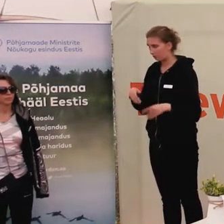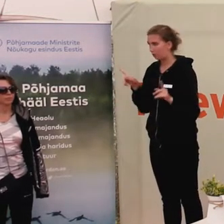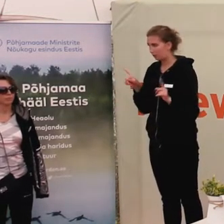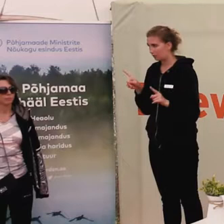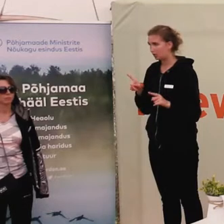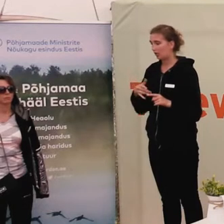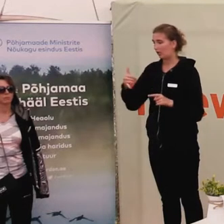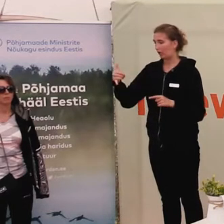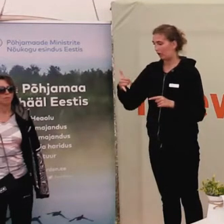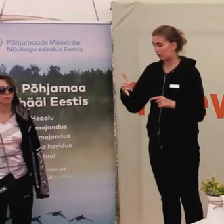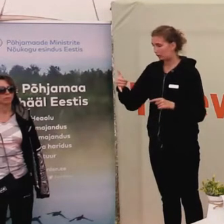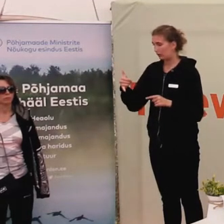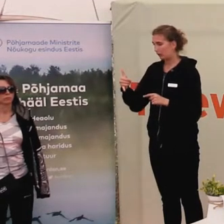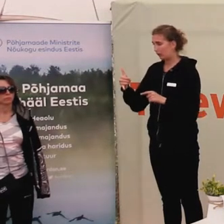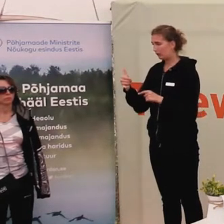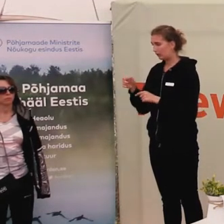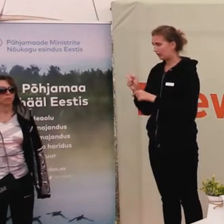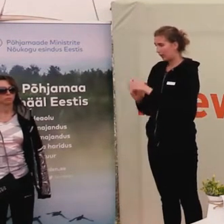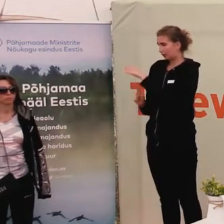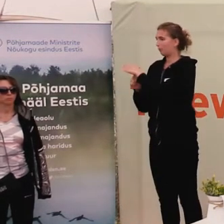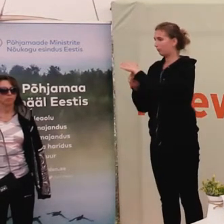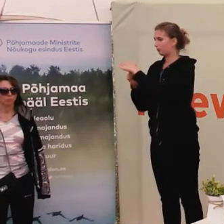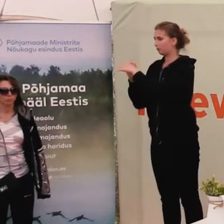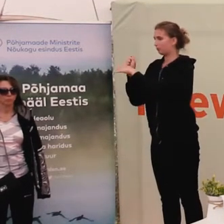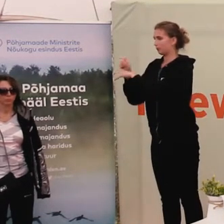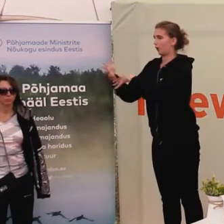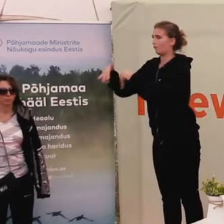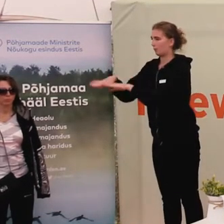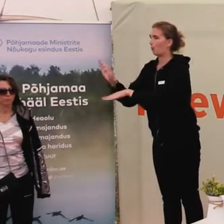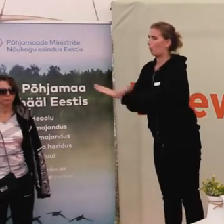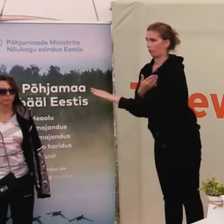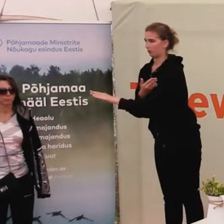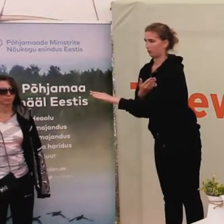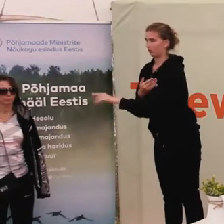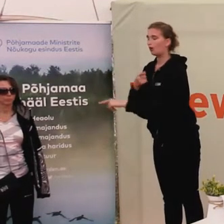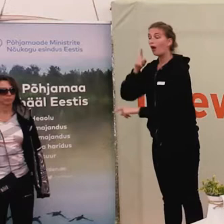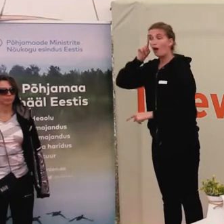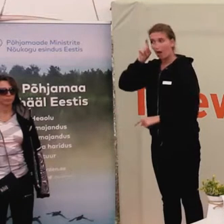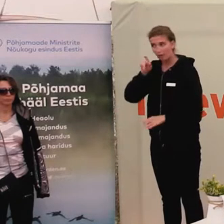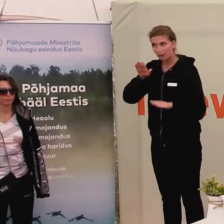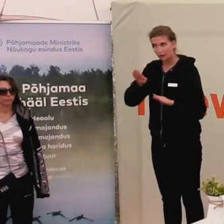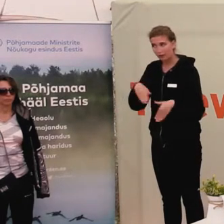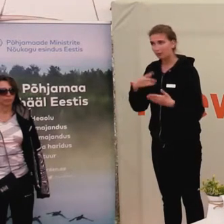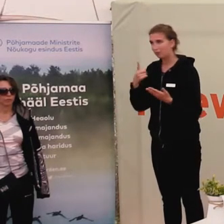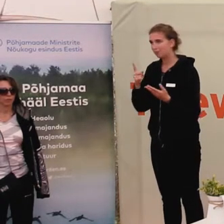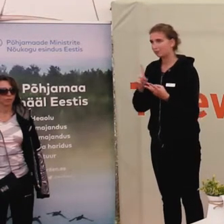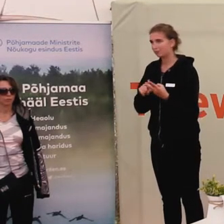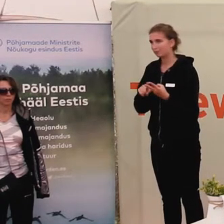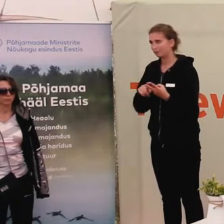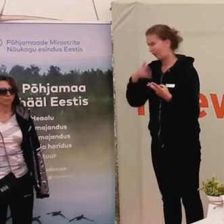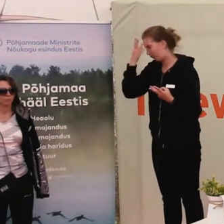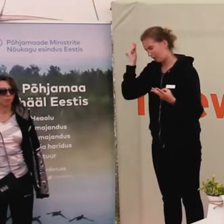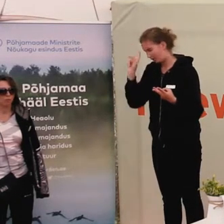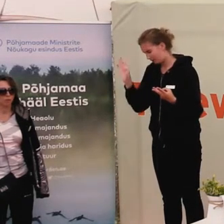peak oil has already been passed. And we can also assume something third that I don't remember